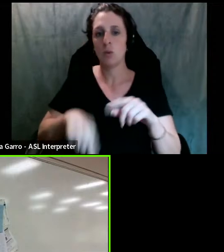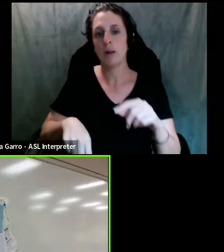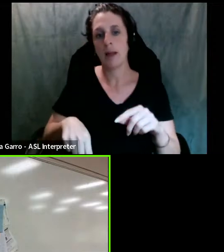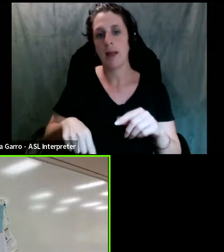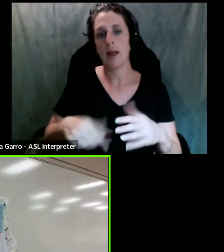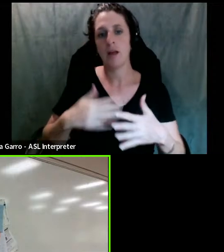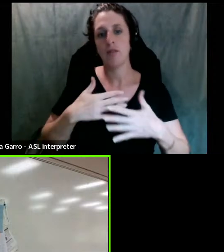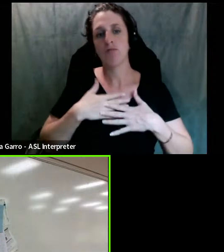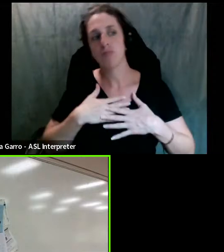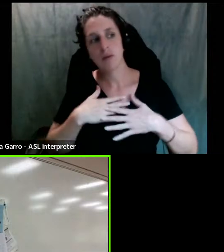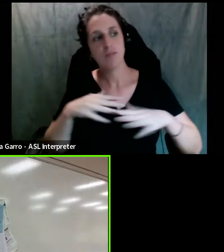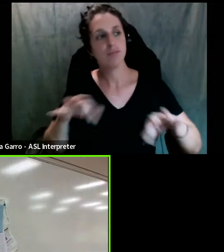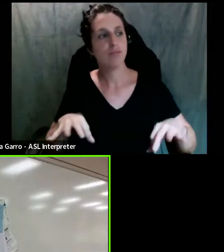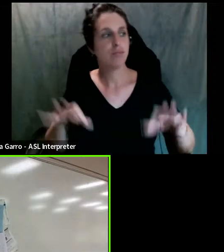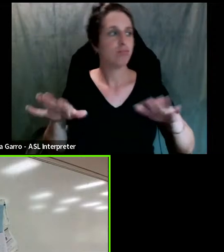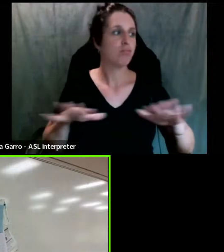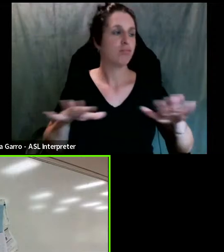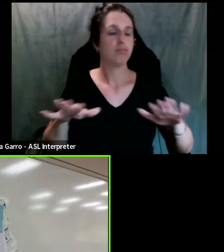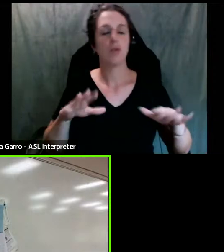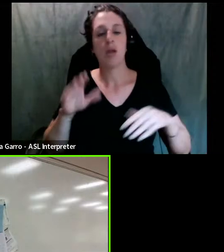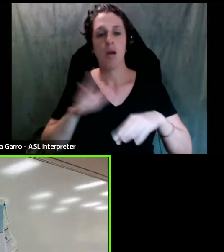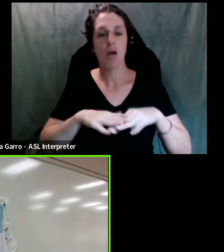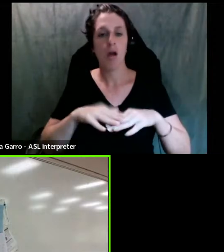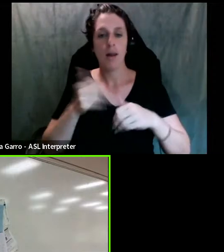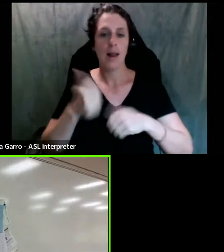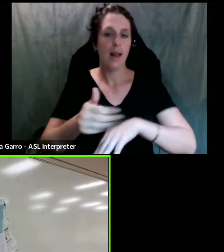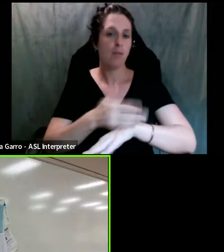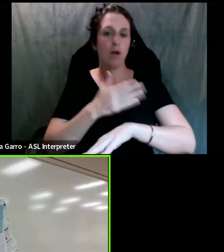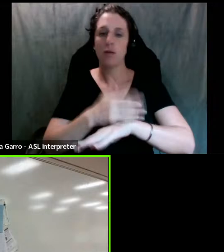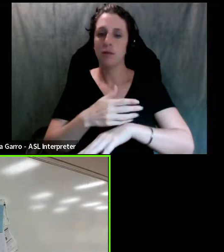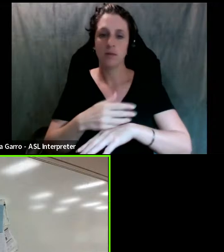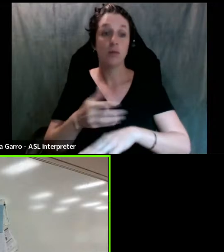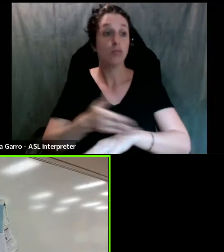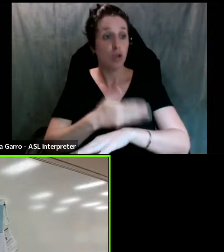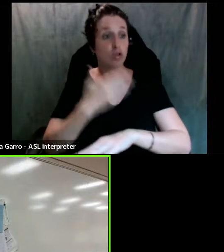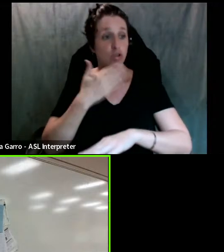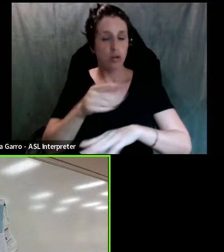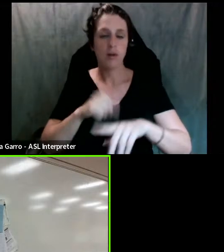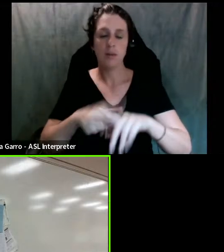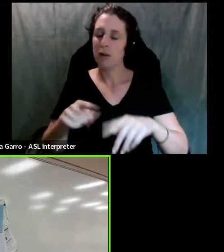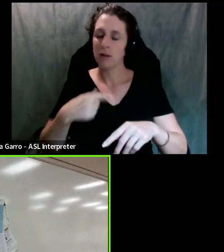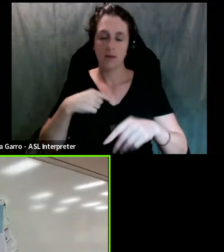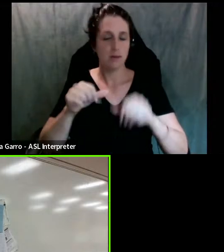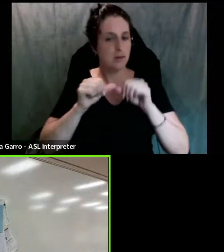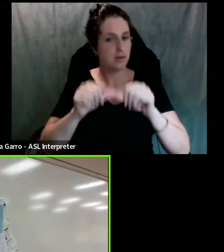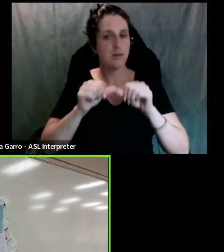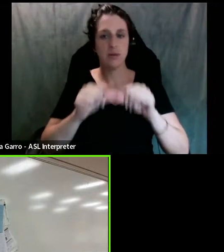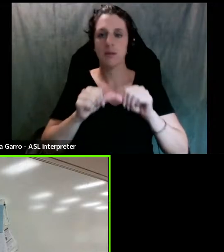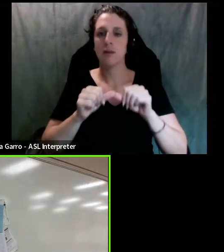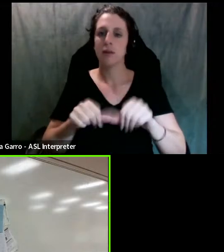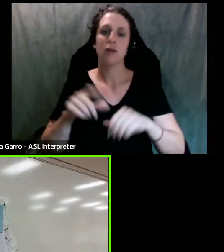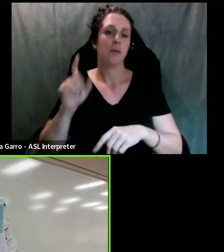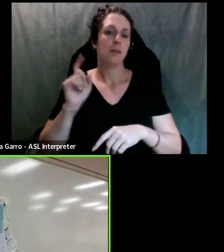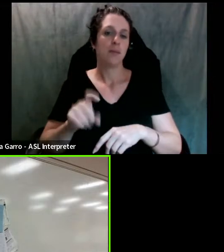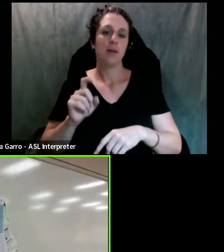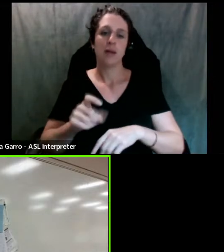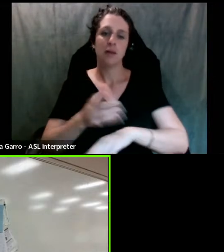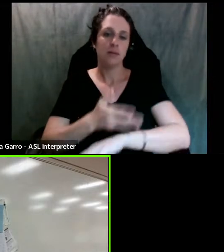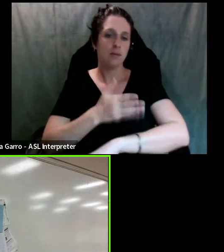progress. Progress is good, but we can't rest on any progress. This is a work in progress, and it has to be something that we continue